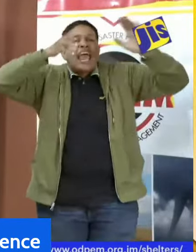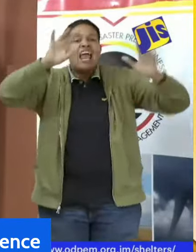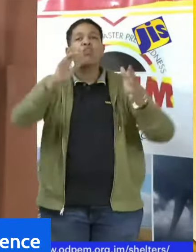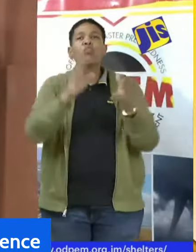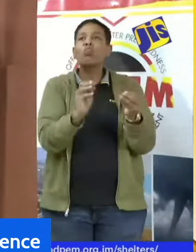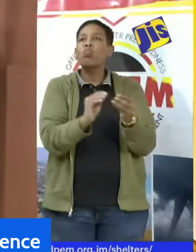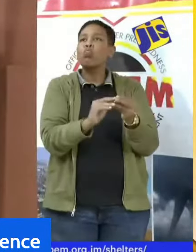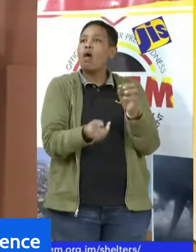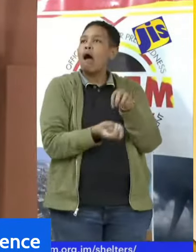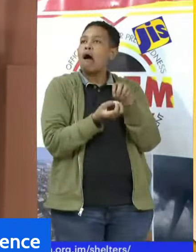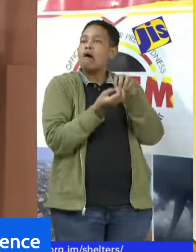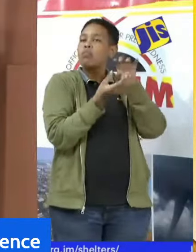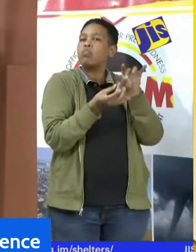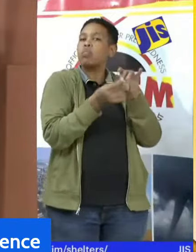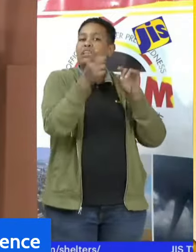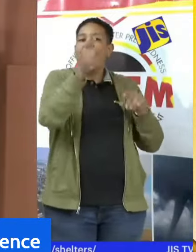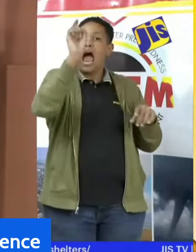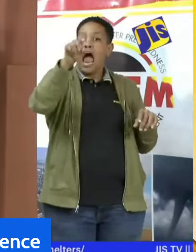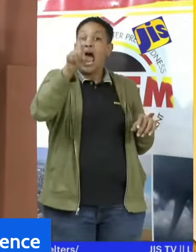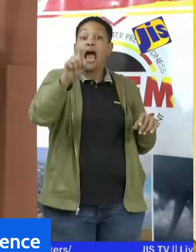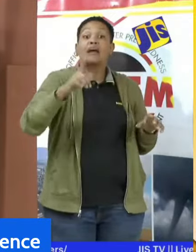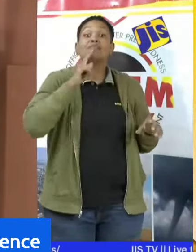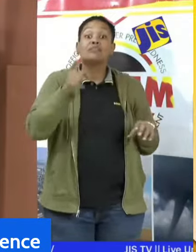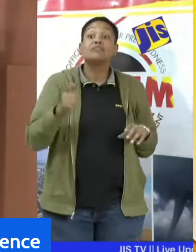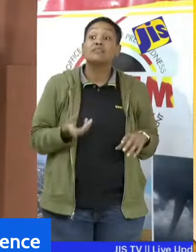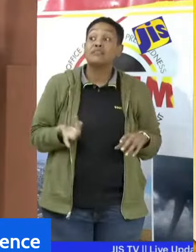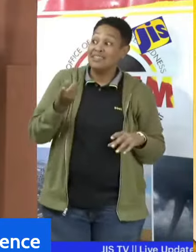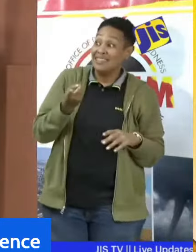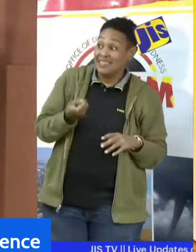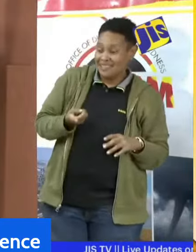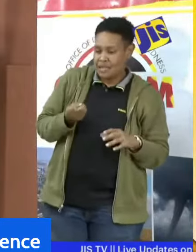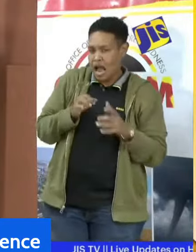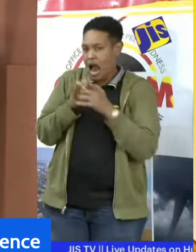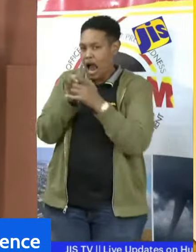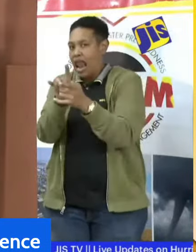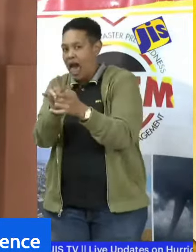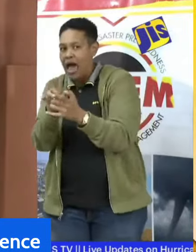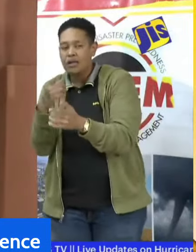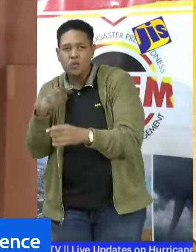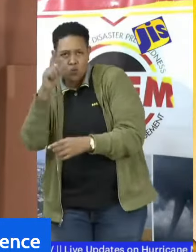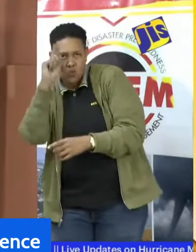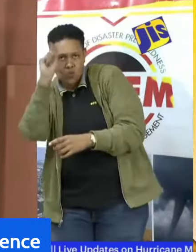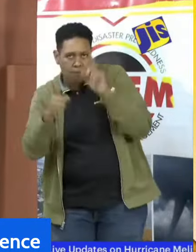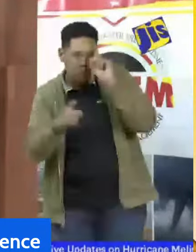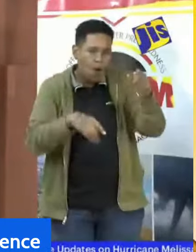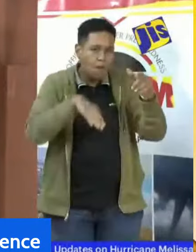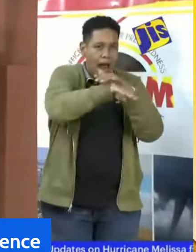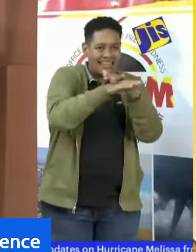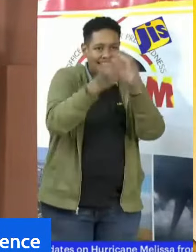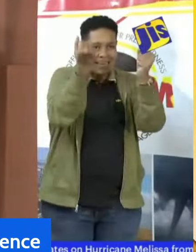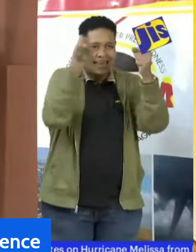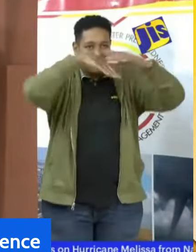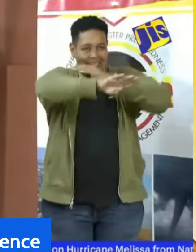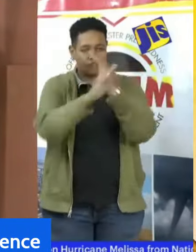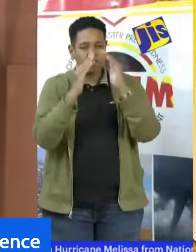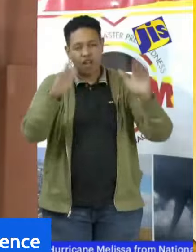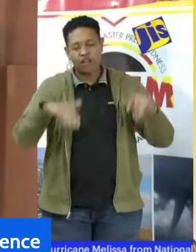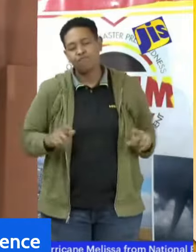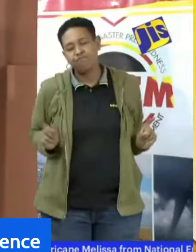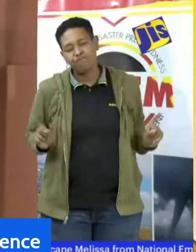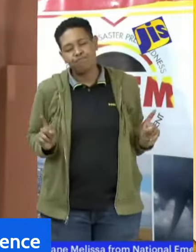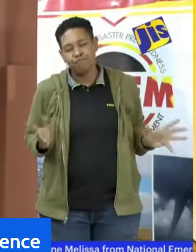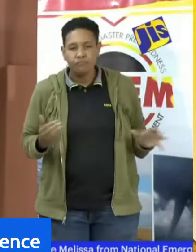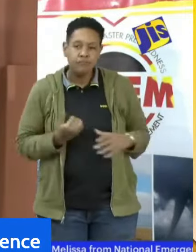narrative that you have to be aligned one way or the other to access the shelters.